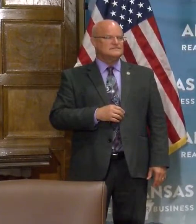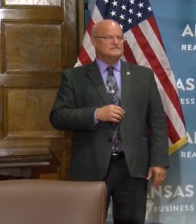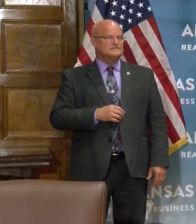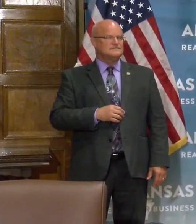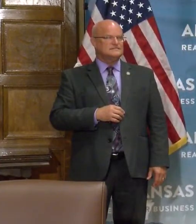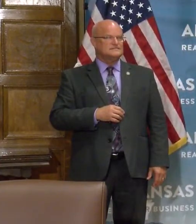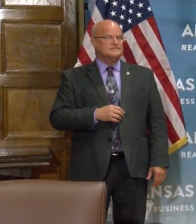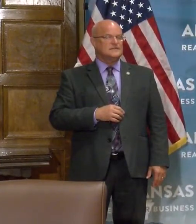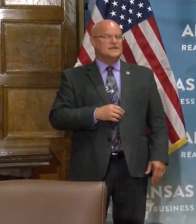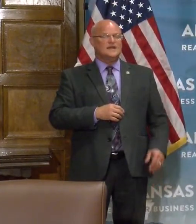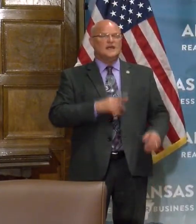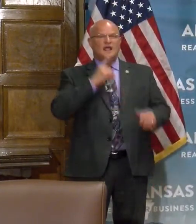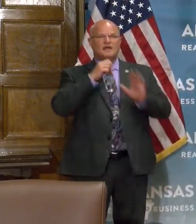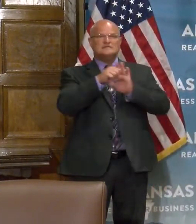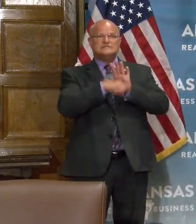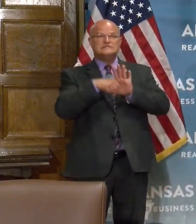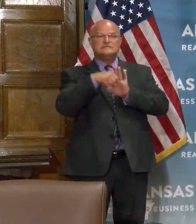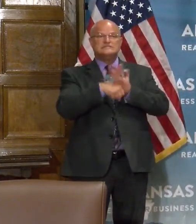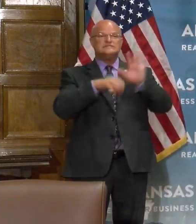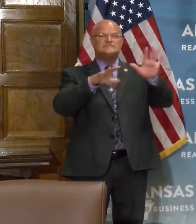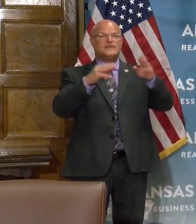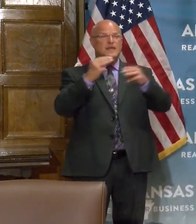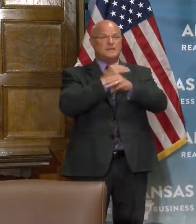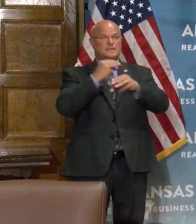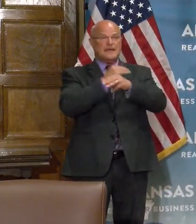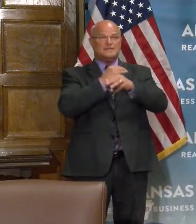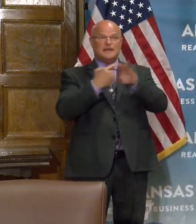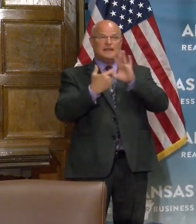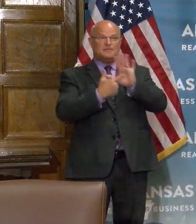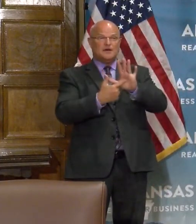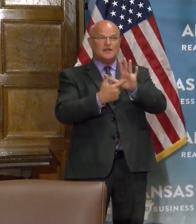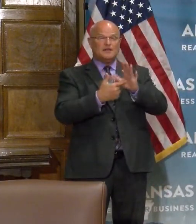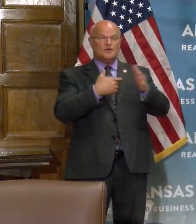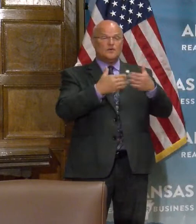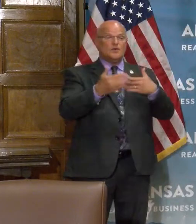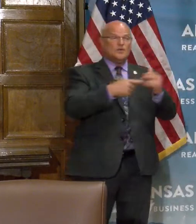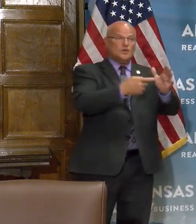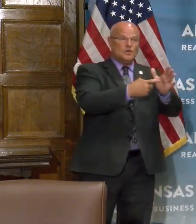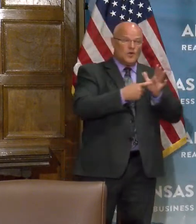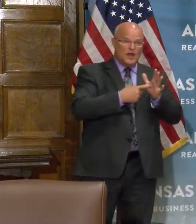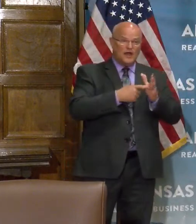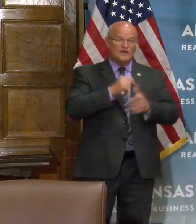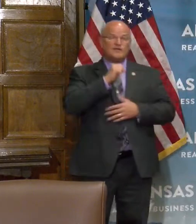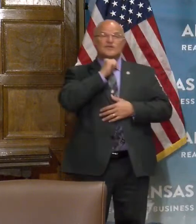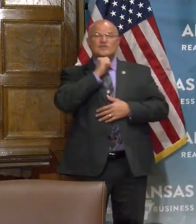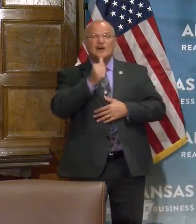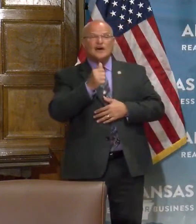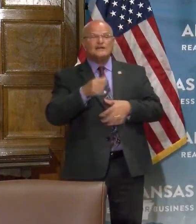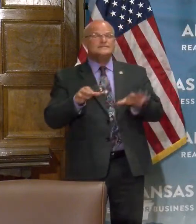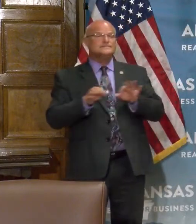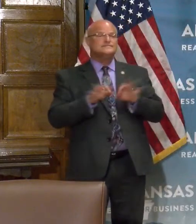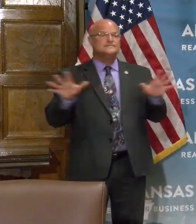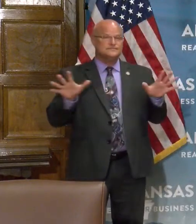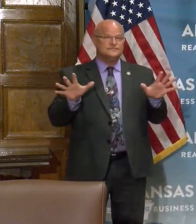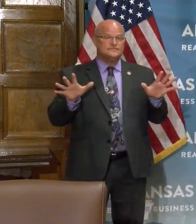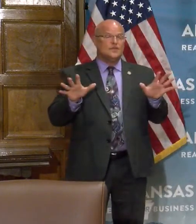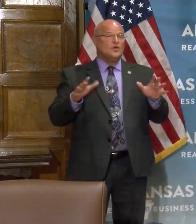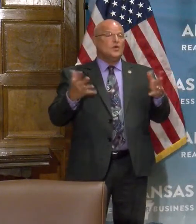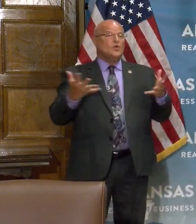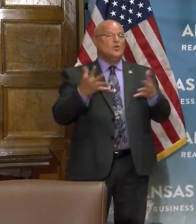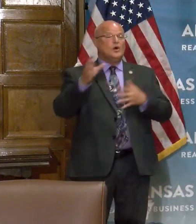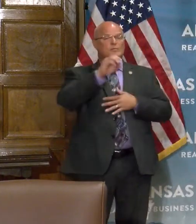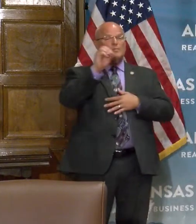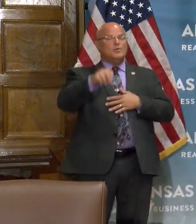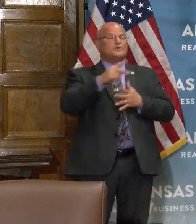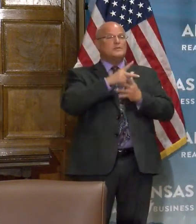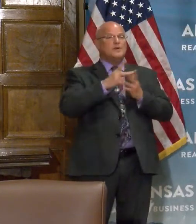Not to overstate the point, but in a mathematical model, whether you require a mask or not is irrelevant. What's meaningful is what